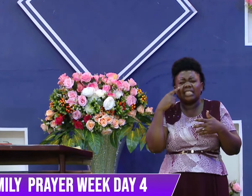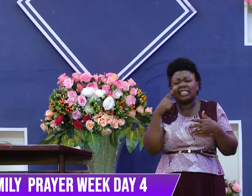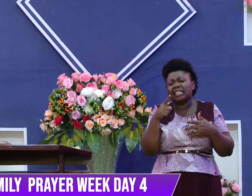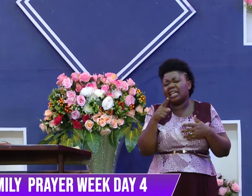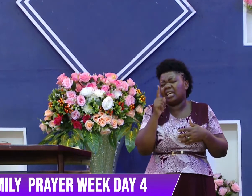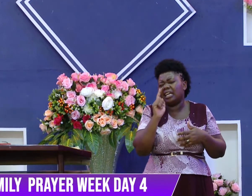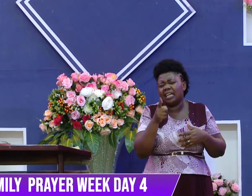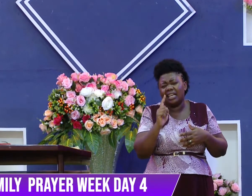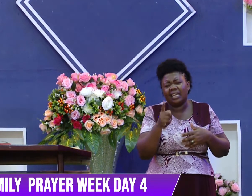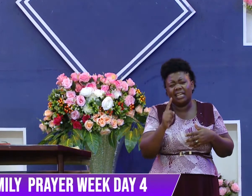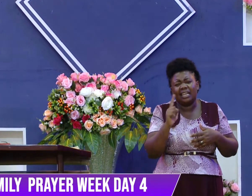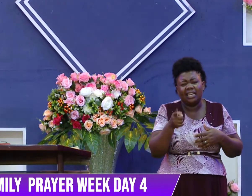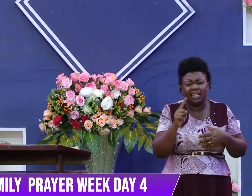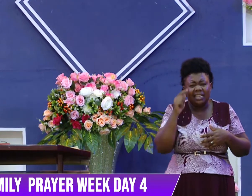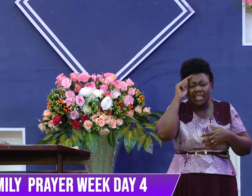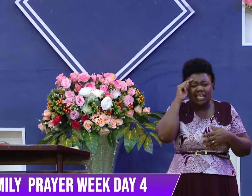your head.